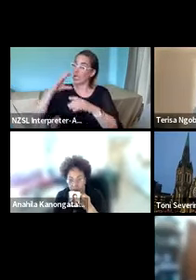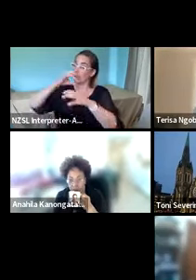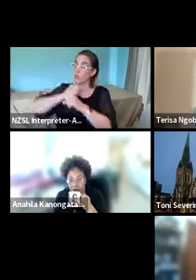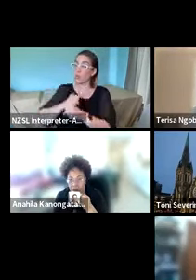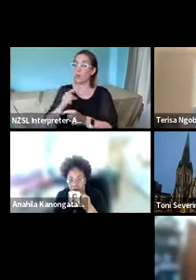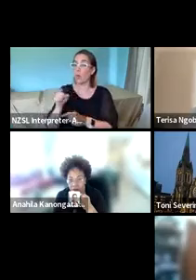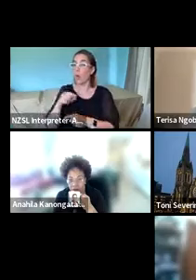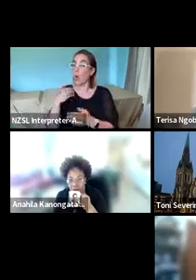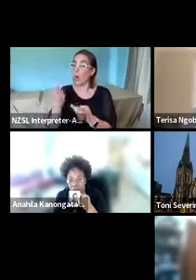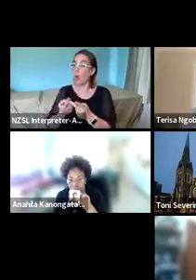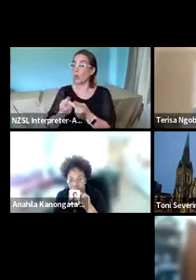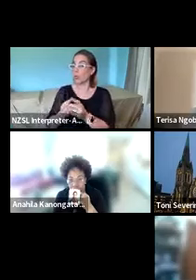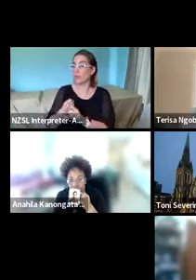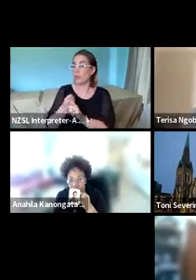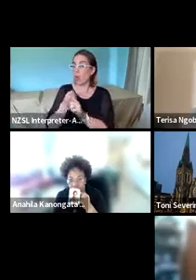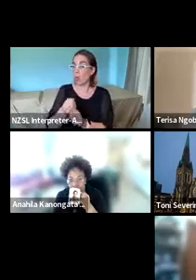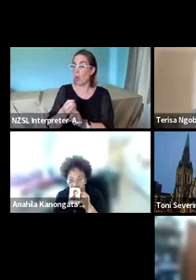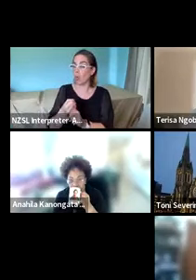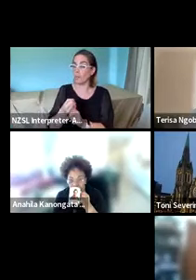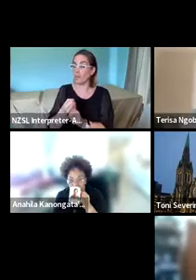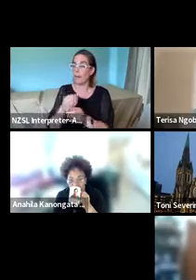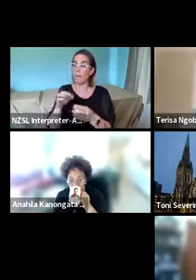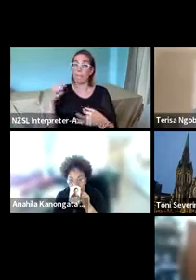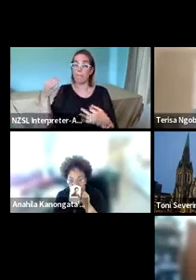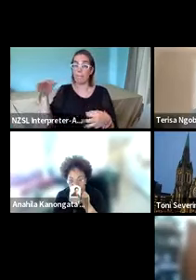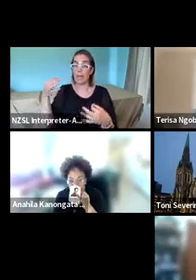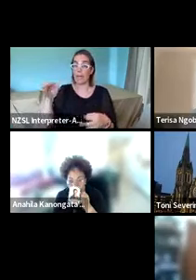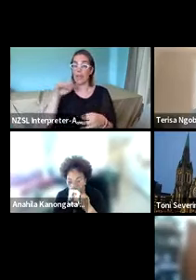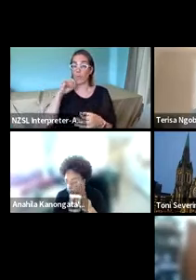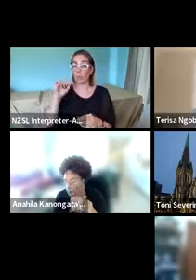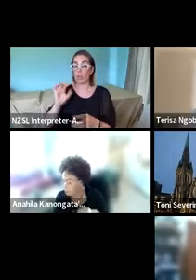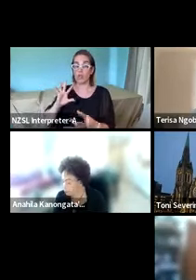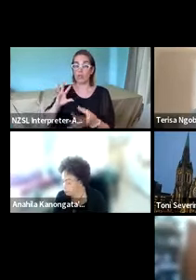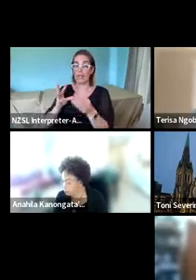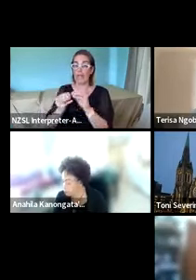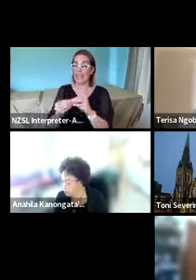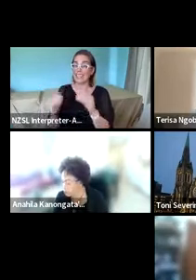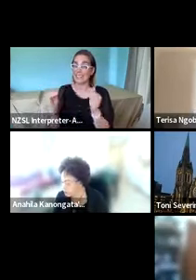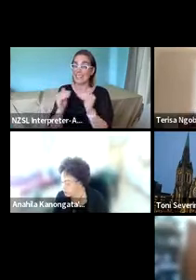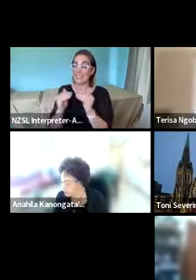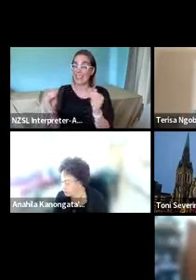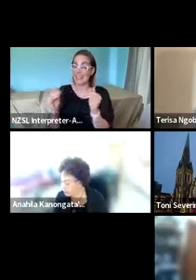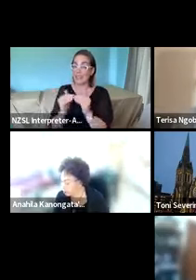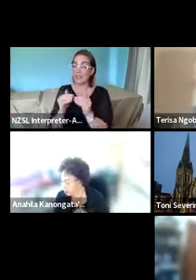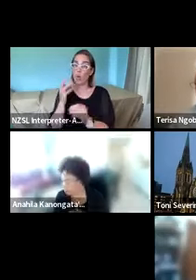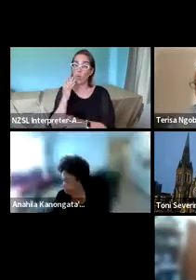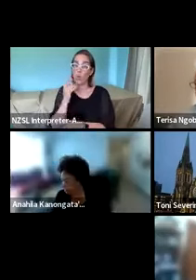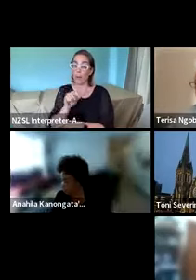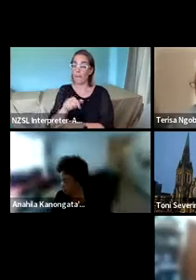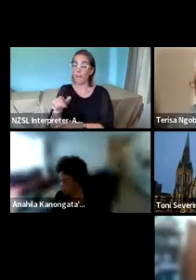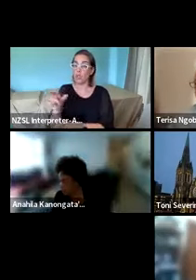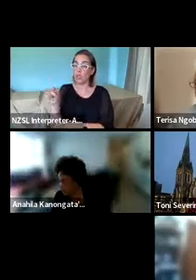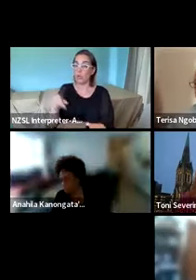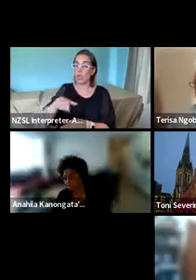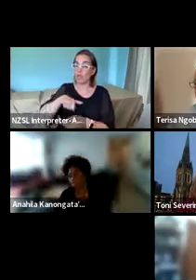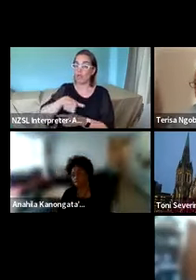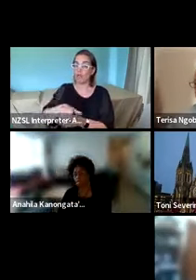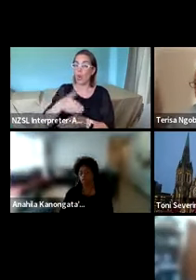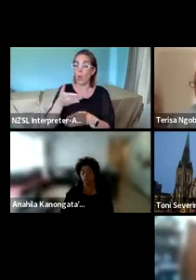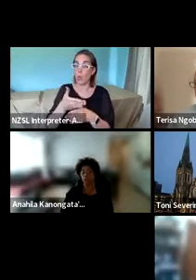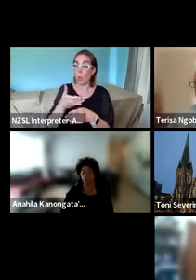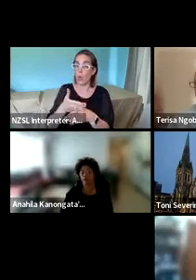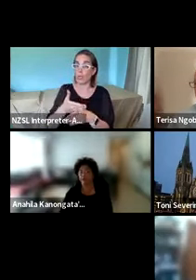support a bill that would create some standards so that when people are doing roadworks, that they think